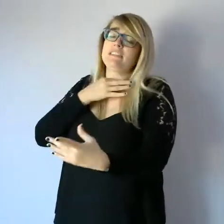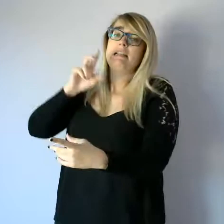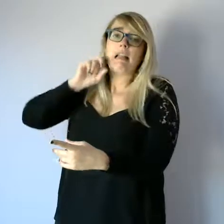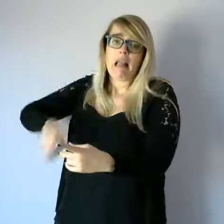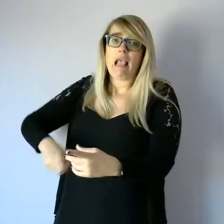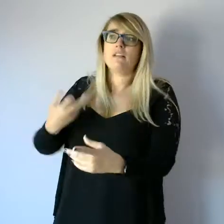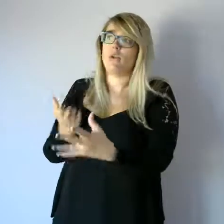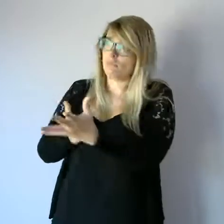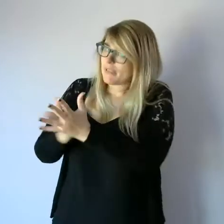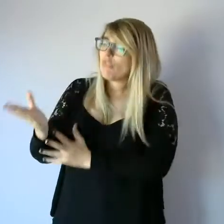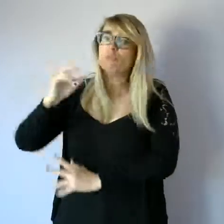3.